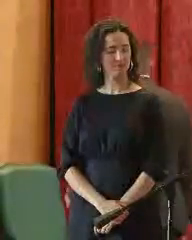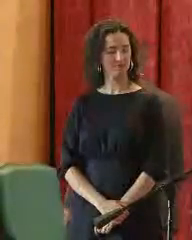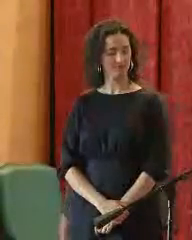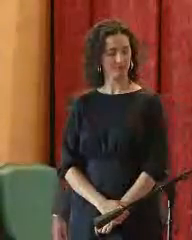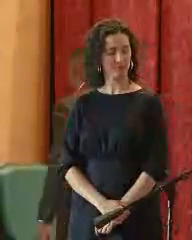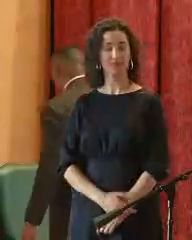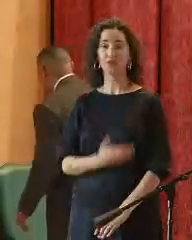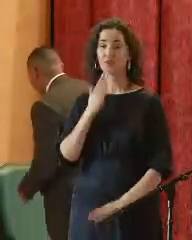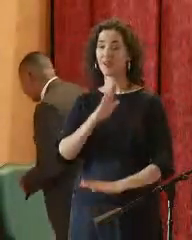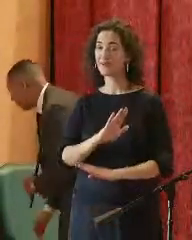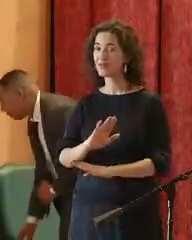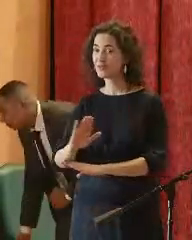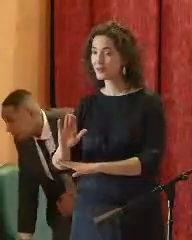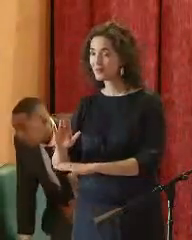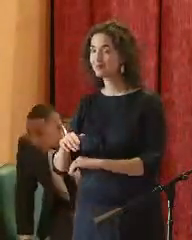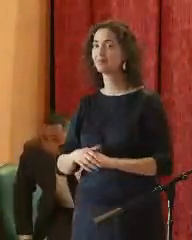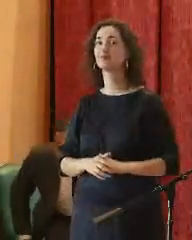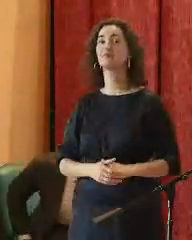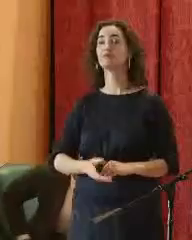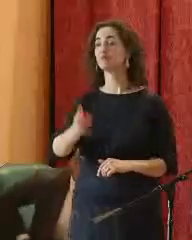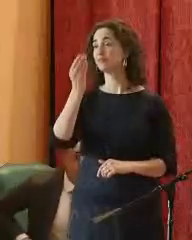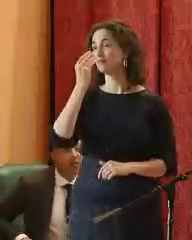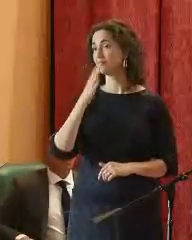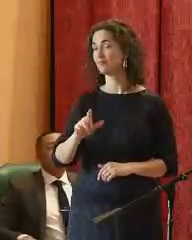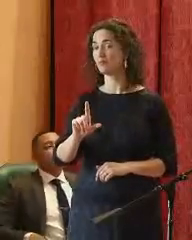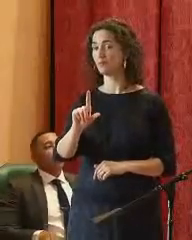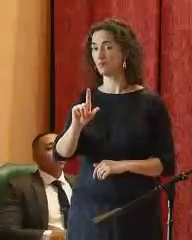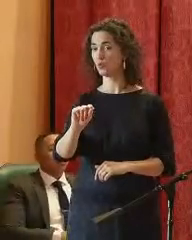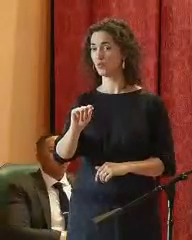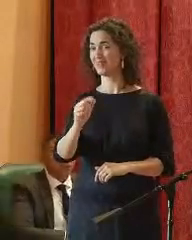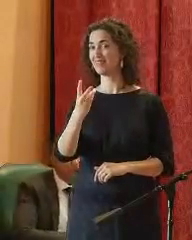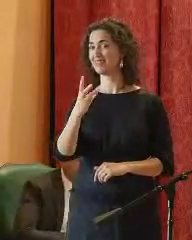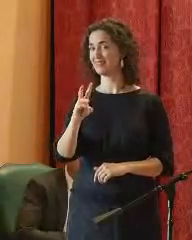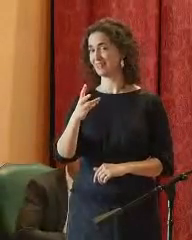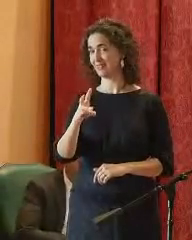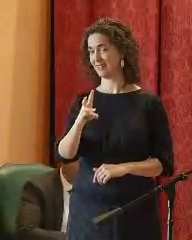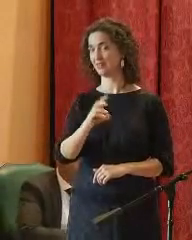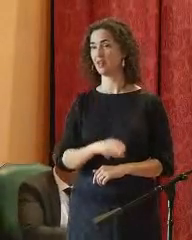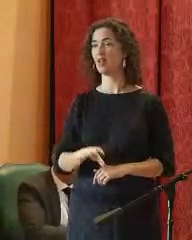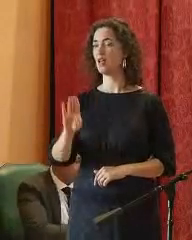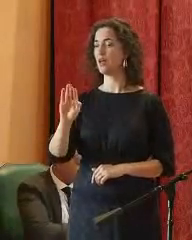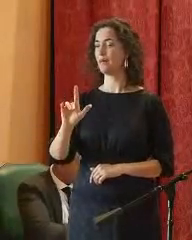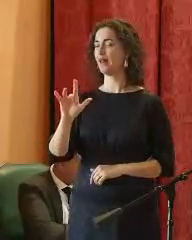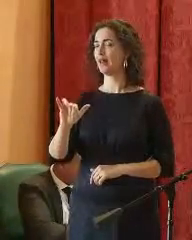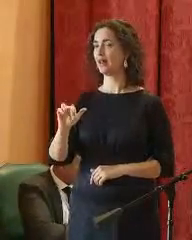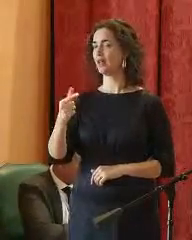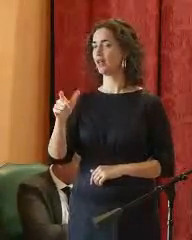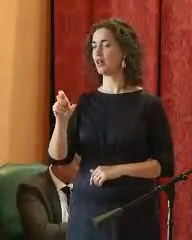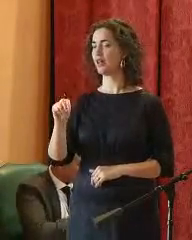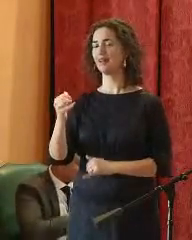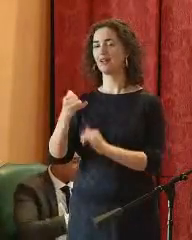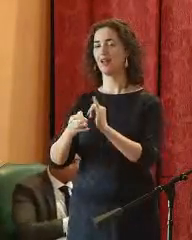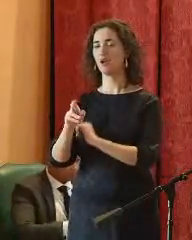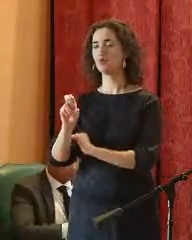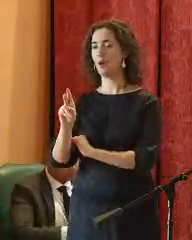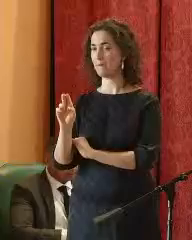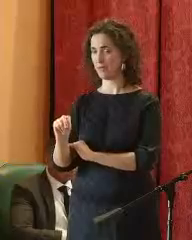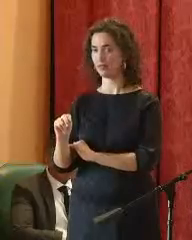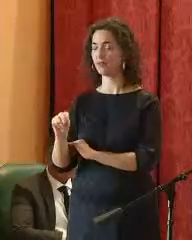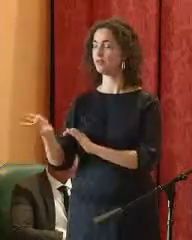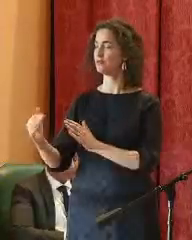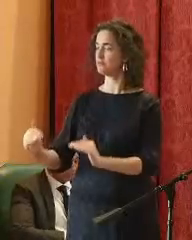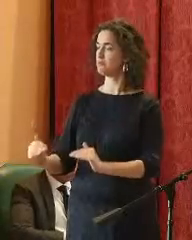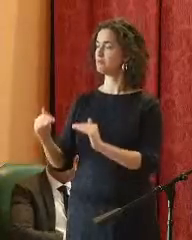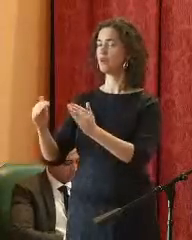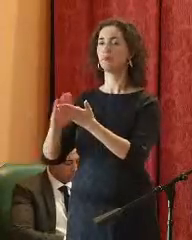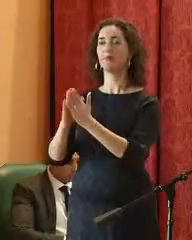Good afternoon. In 2016, Billy Glenn Robbins was promoted to become LDVA's